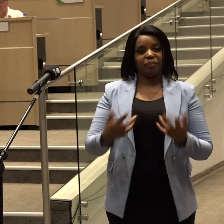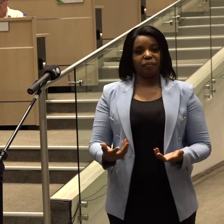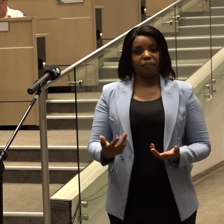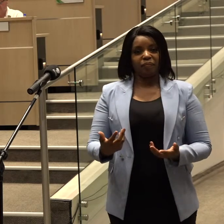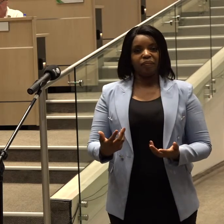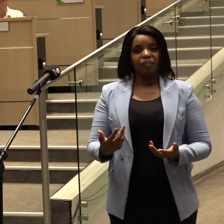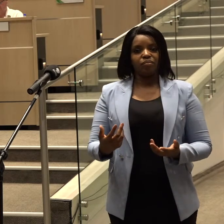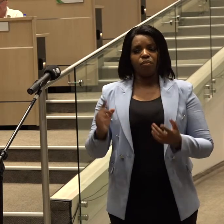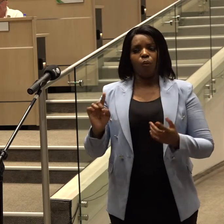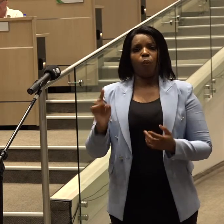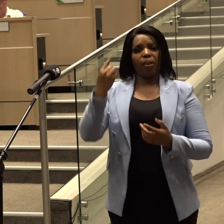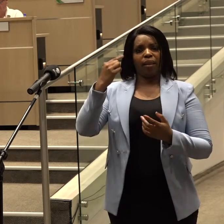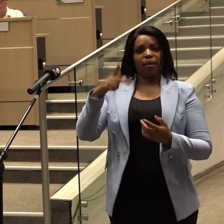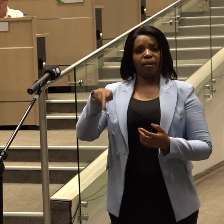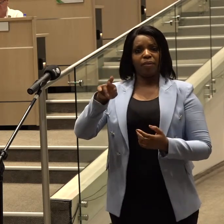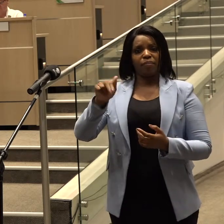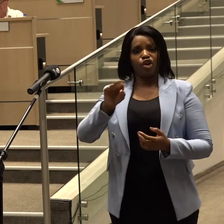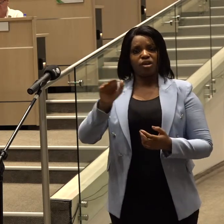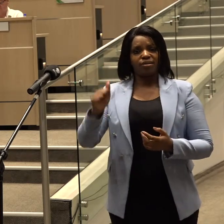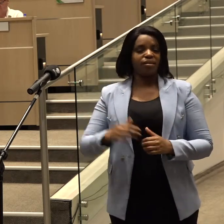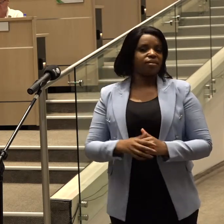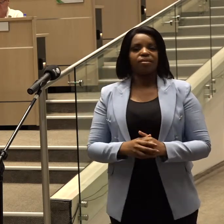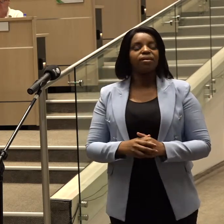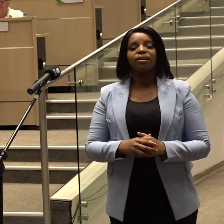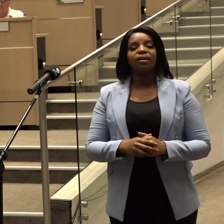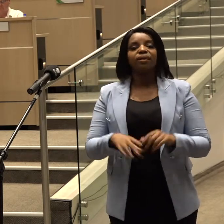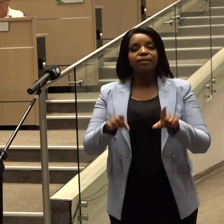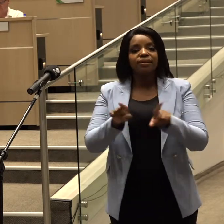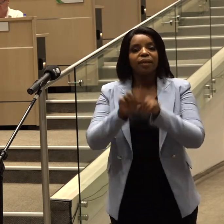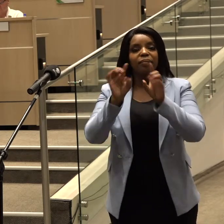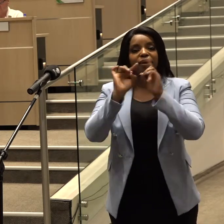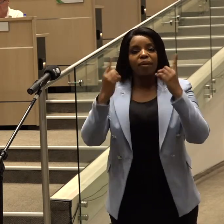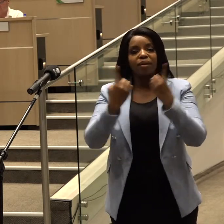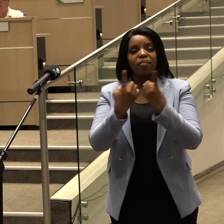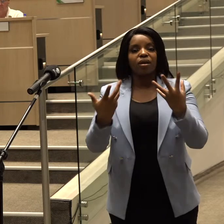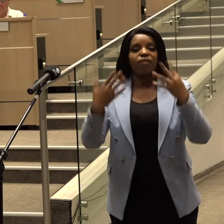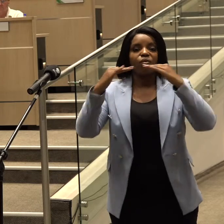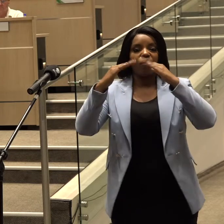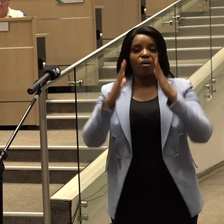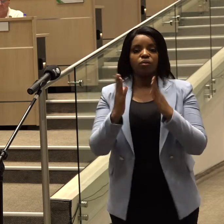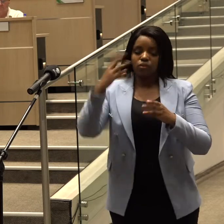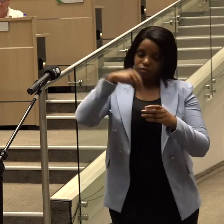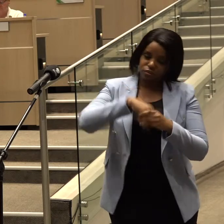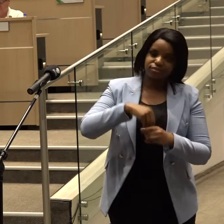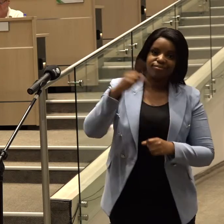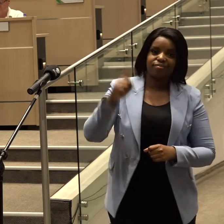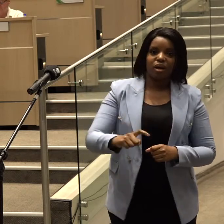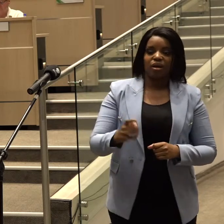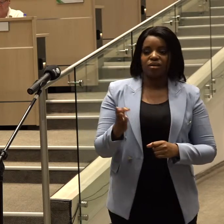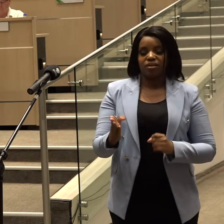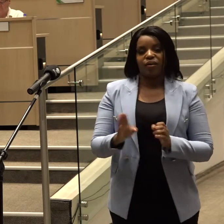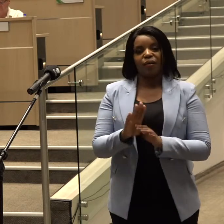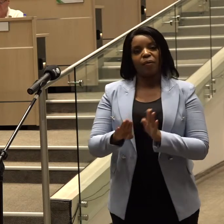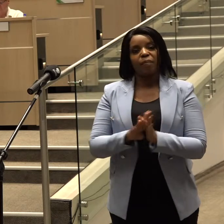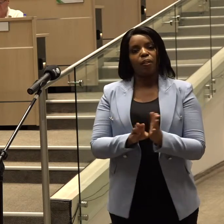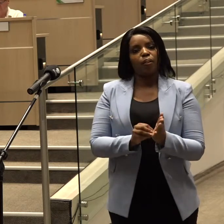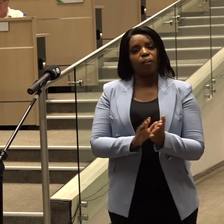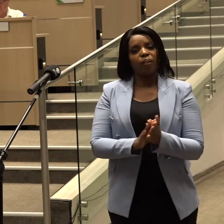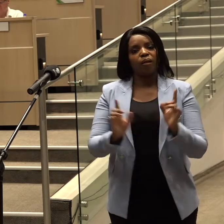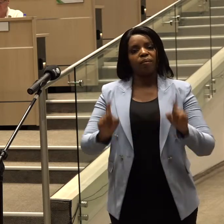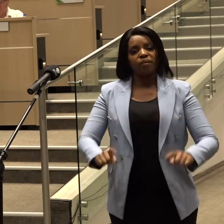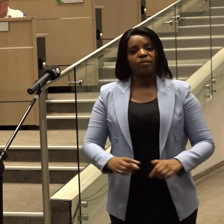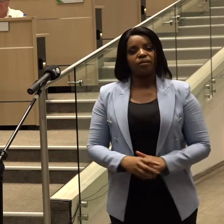of Housing you know should be involved as the stakeholder in in this in this in this wheelchair person you know lastly